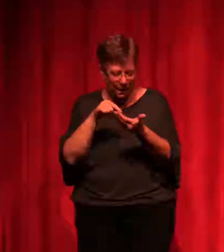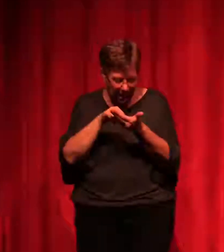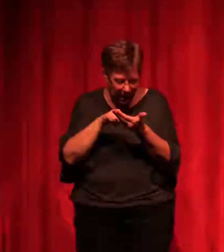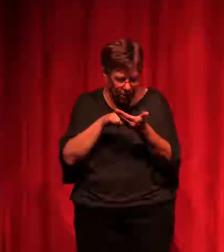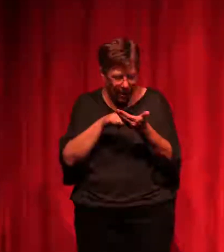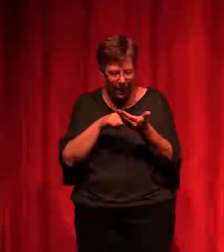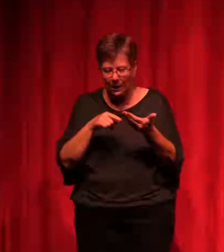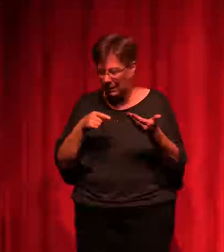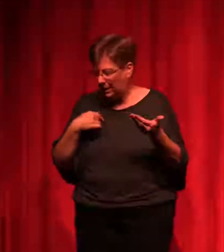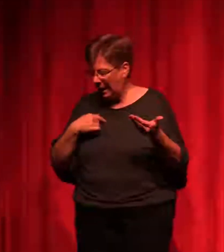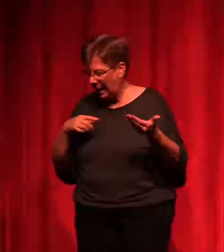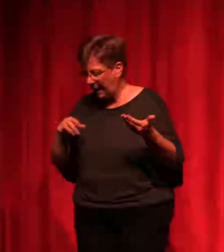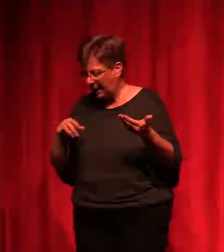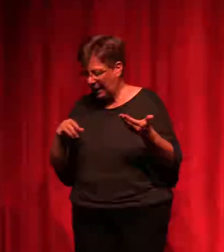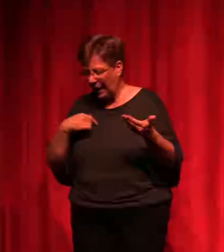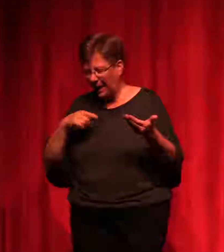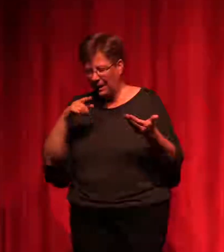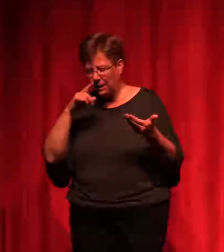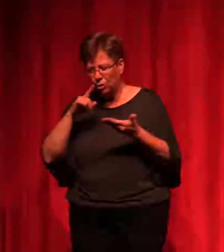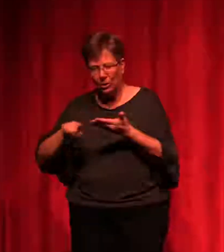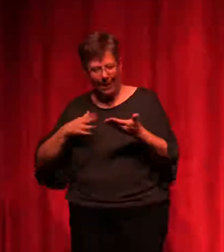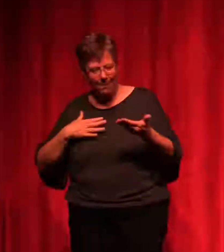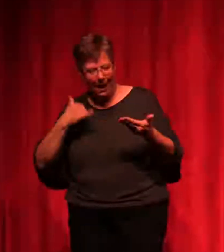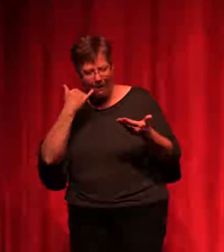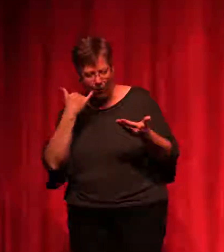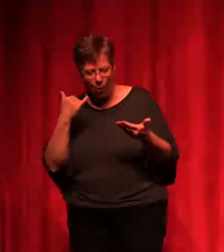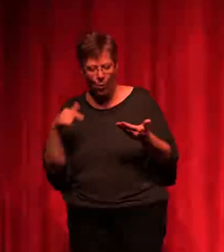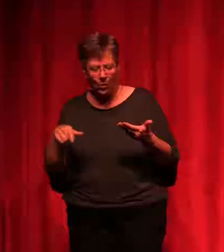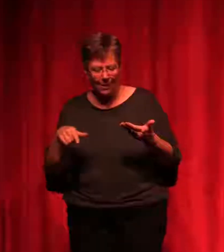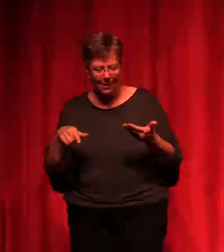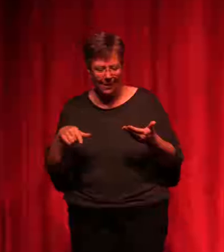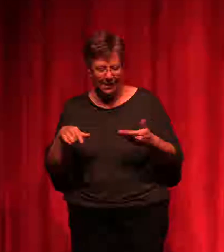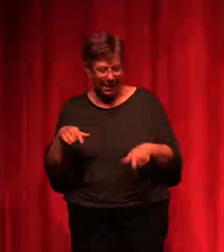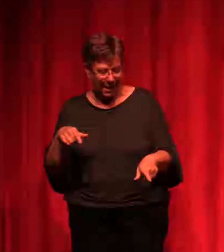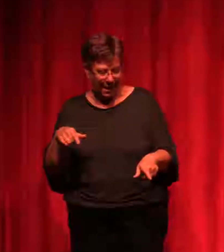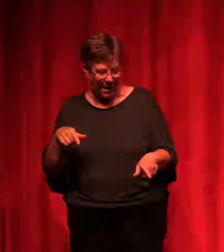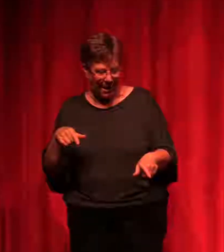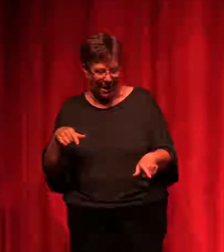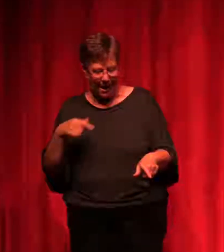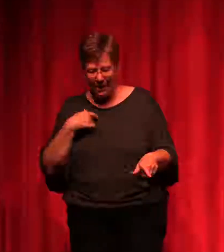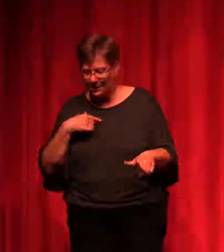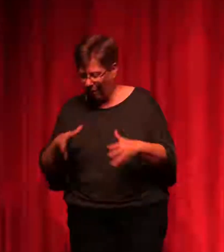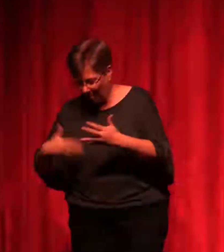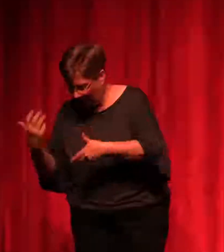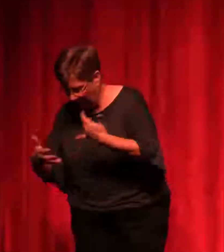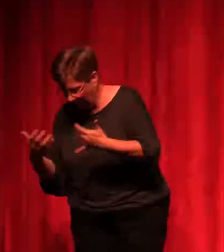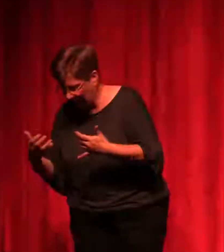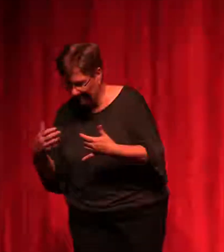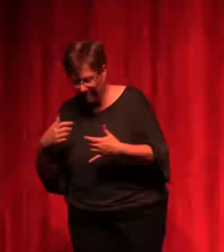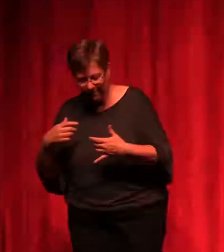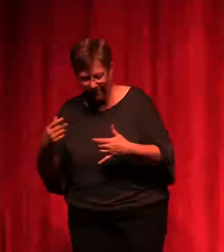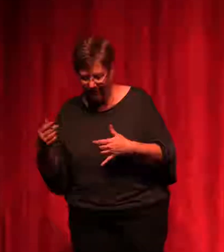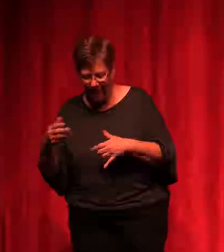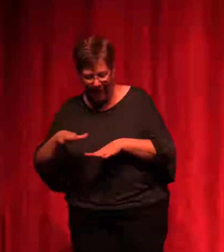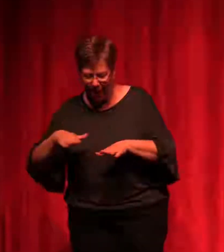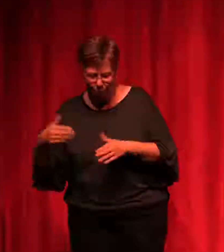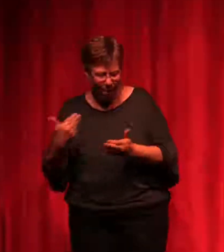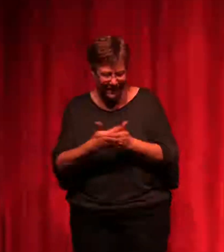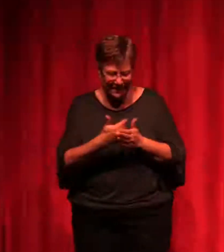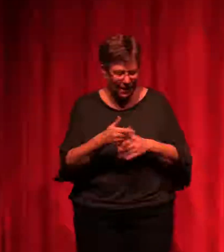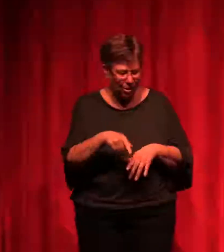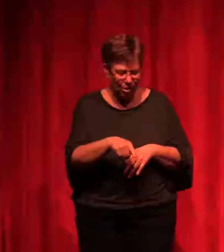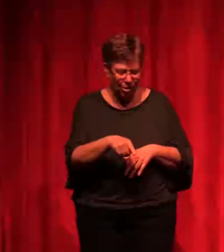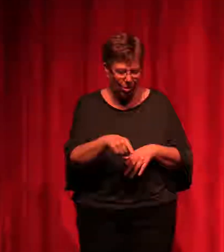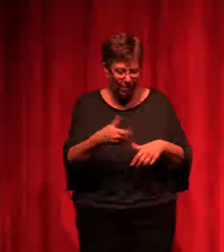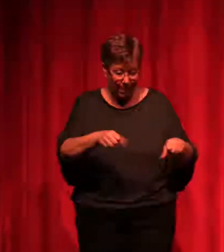off of it, which is about 100 yards down, and I noticed the gas is leaking out of it. So I'm trying to lift it up, and when I had